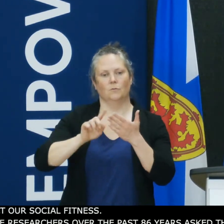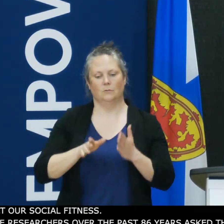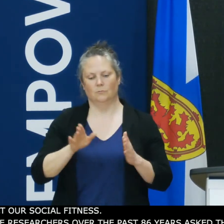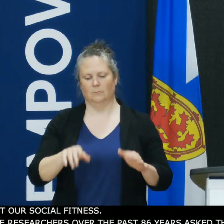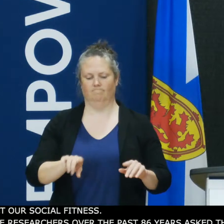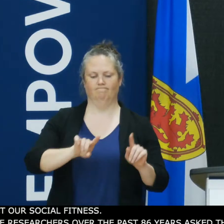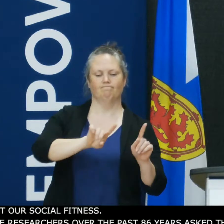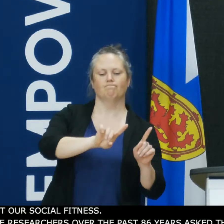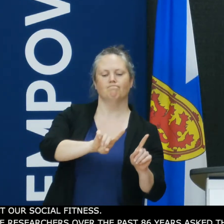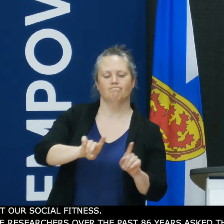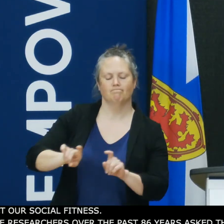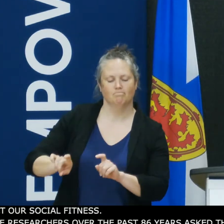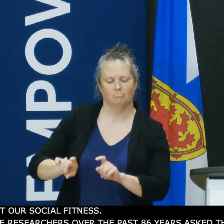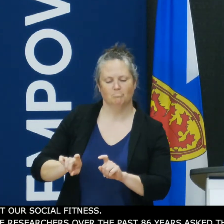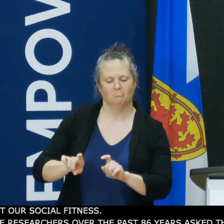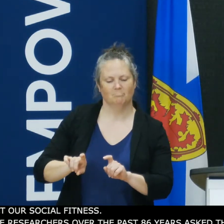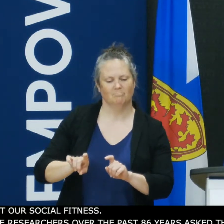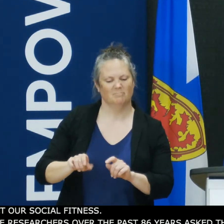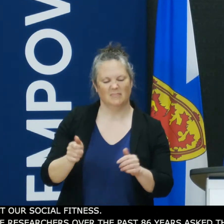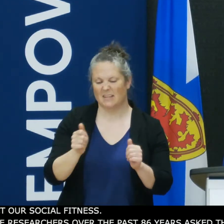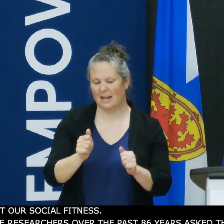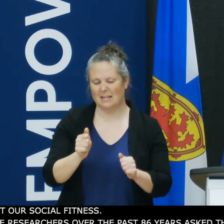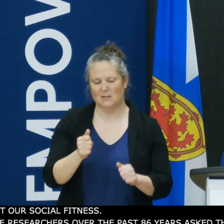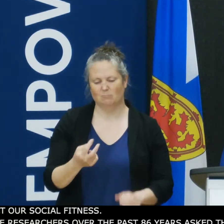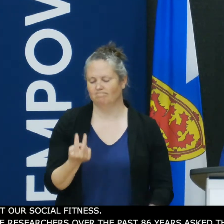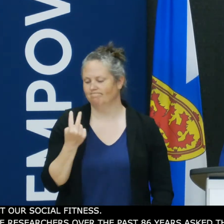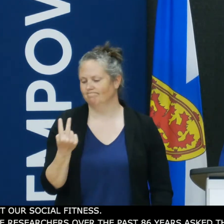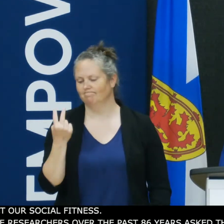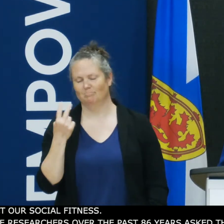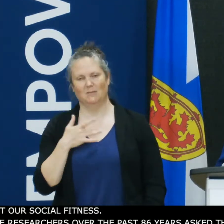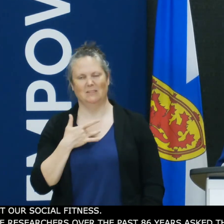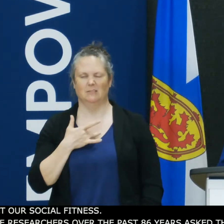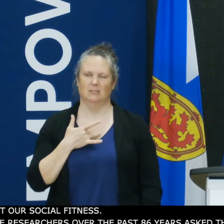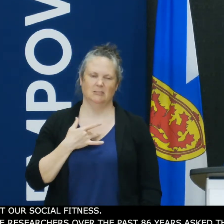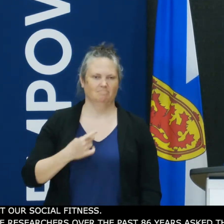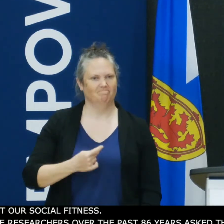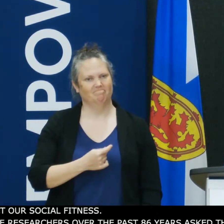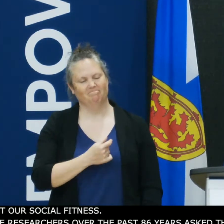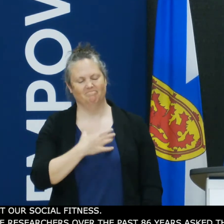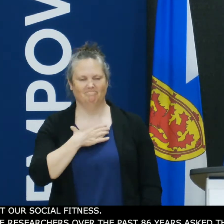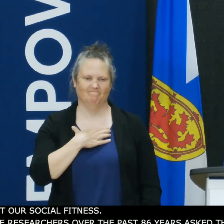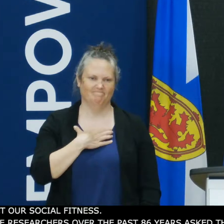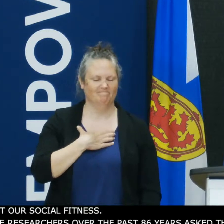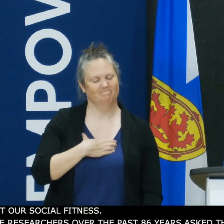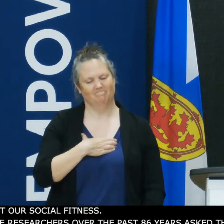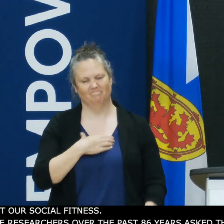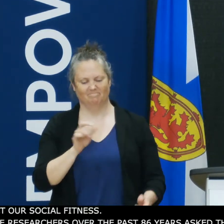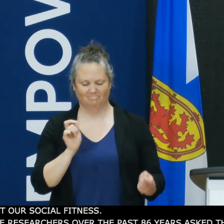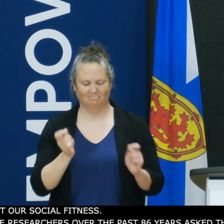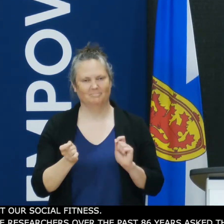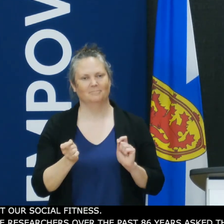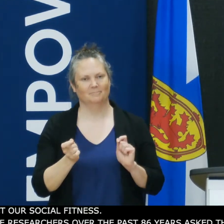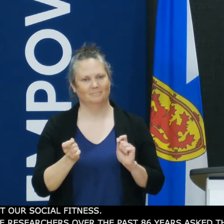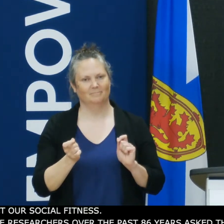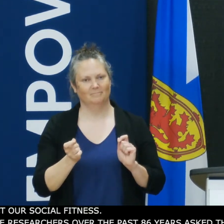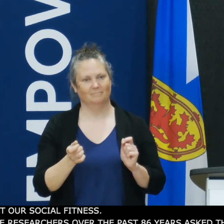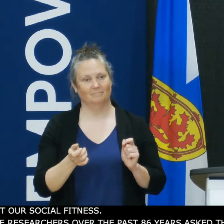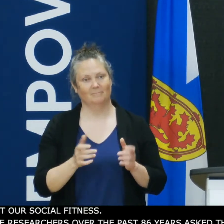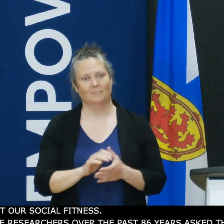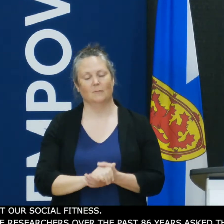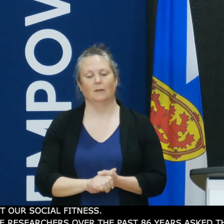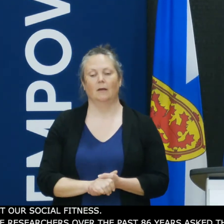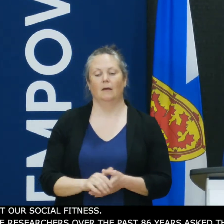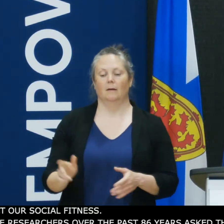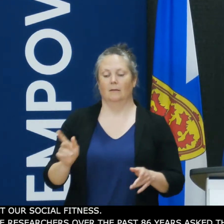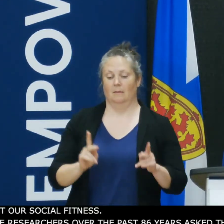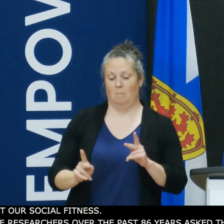daily regrets that could contribute to their social fitness. And again, the participants did not